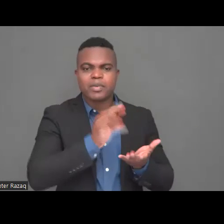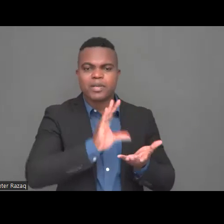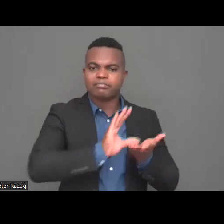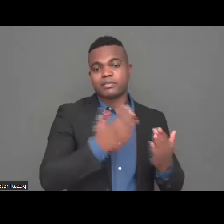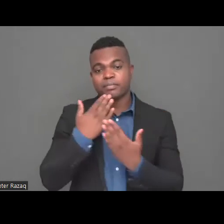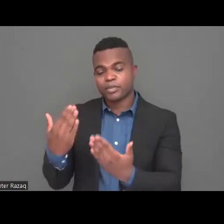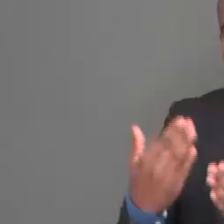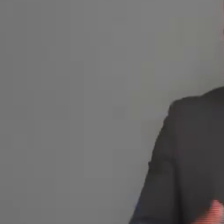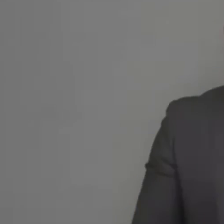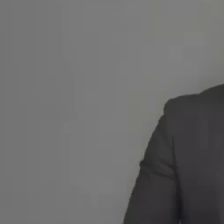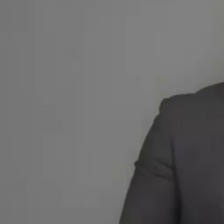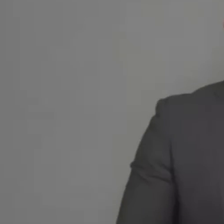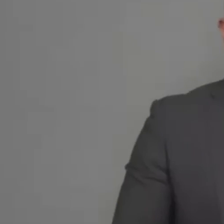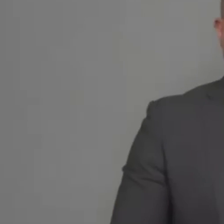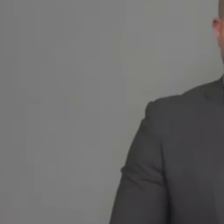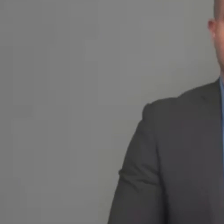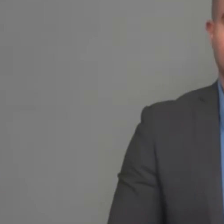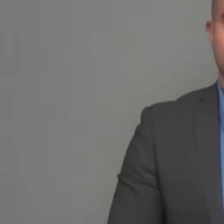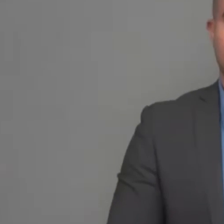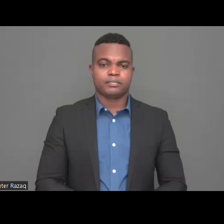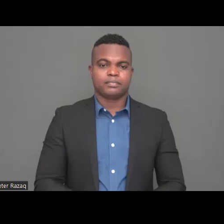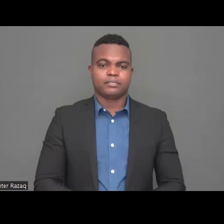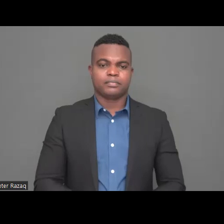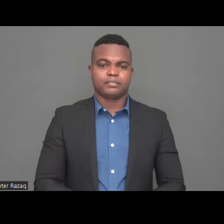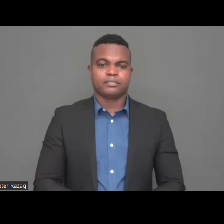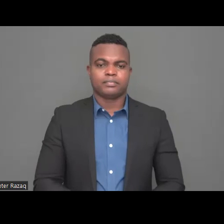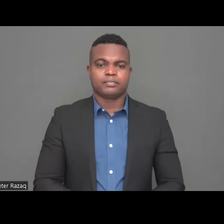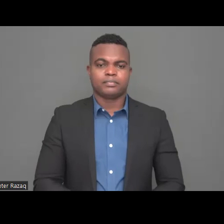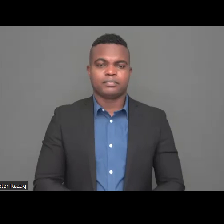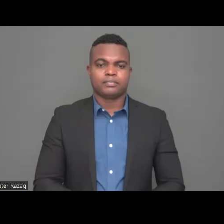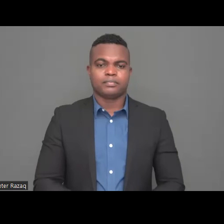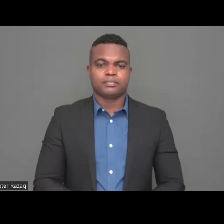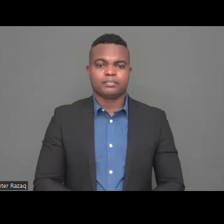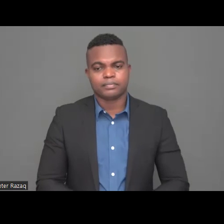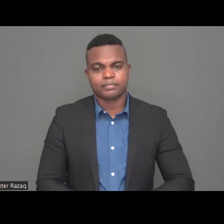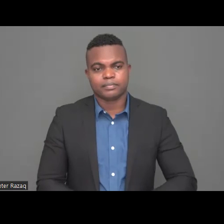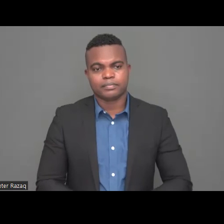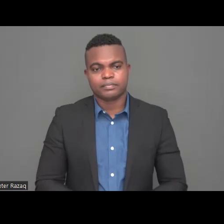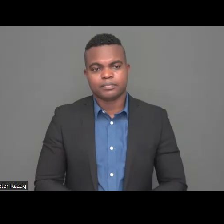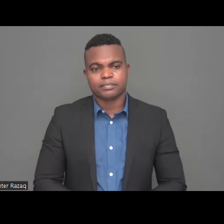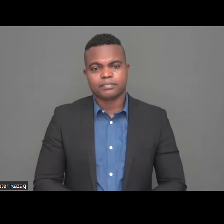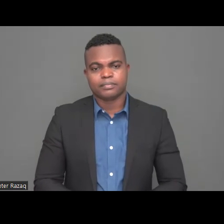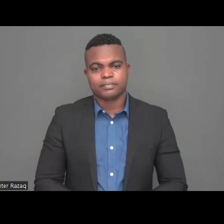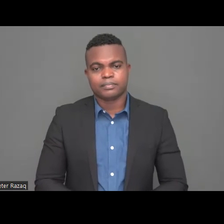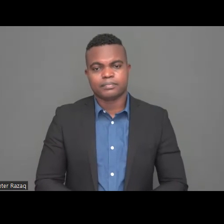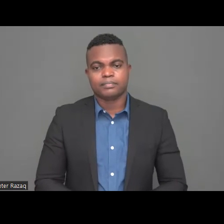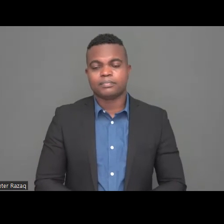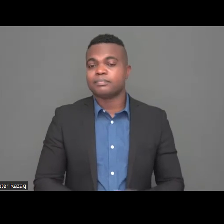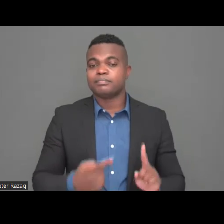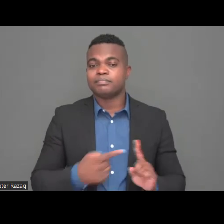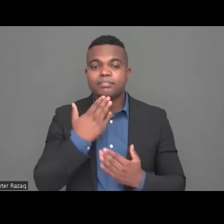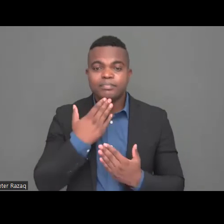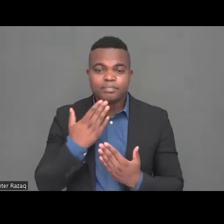skies above your heads thank you very much thank you and I would